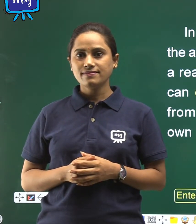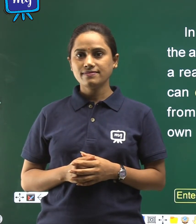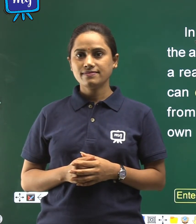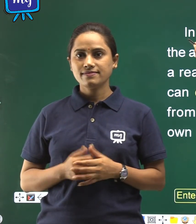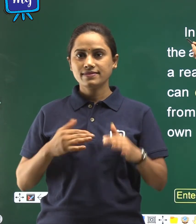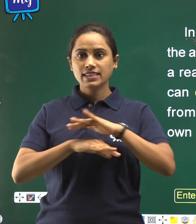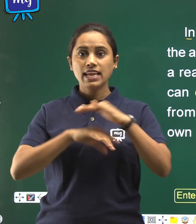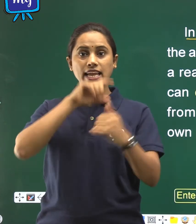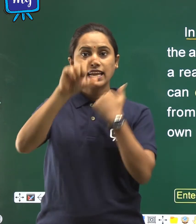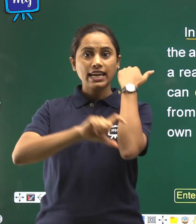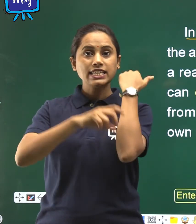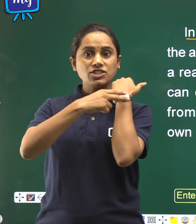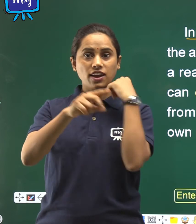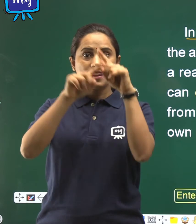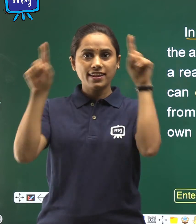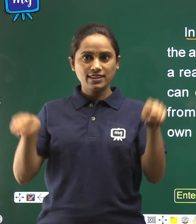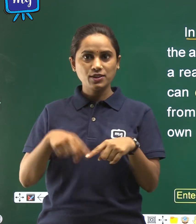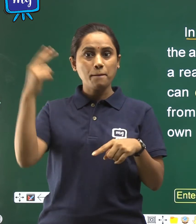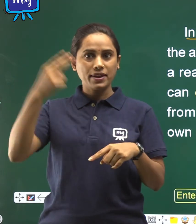In Chinese paintings,